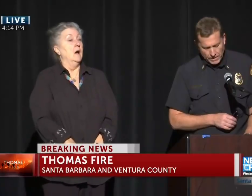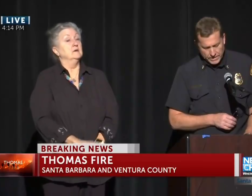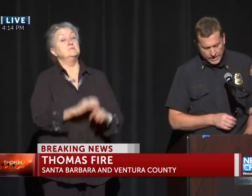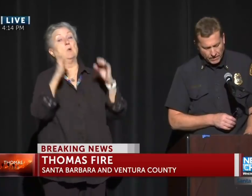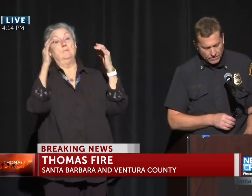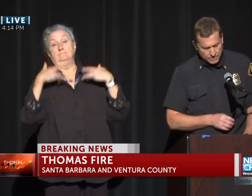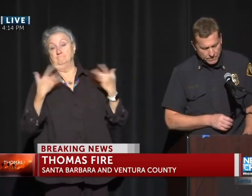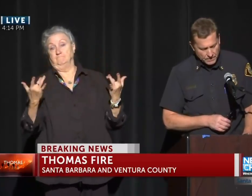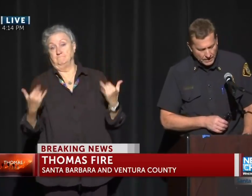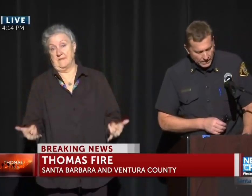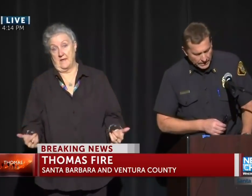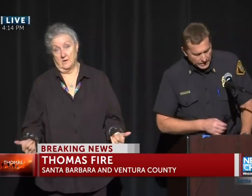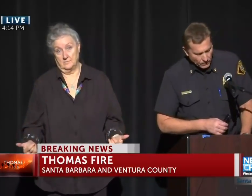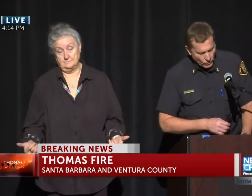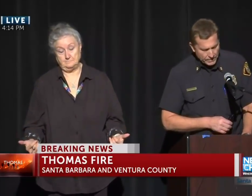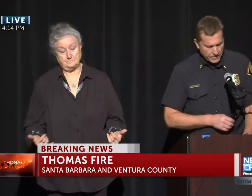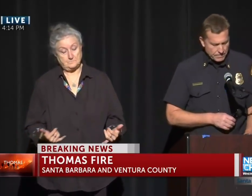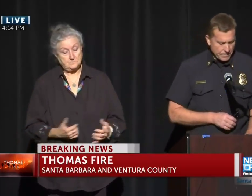So where we are right now,